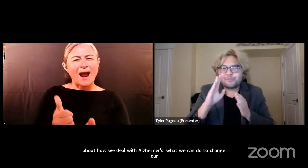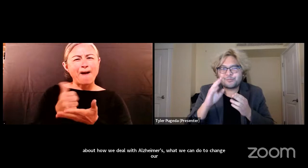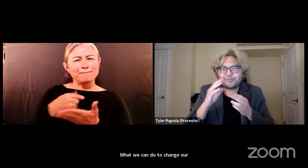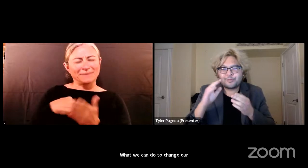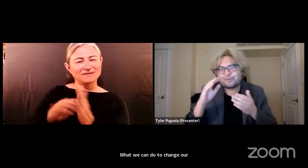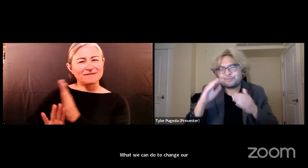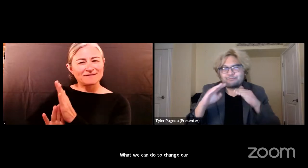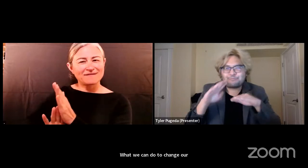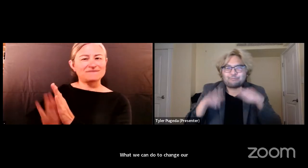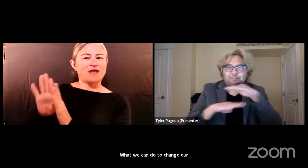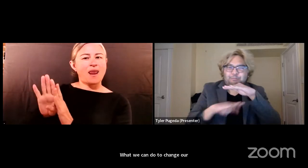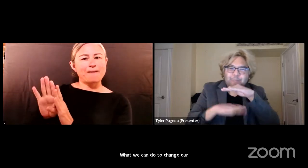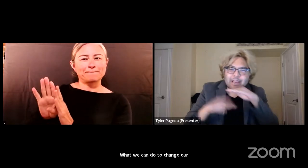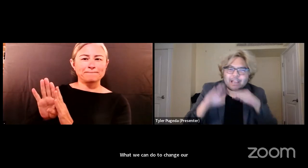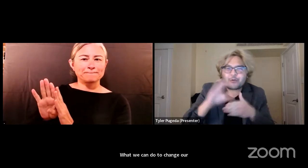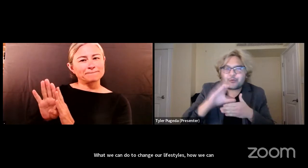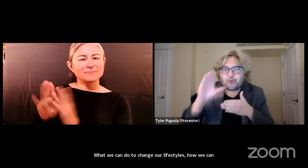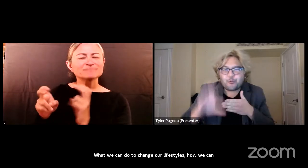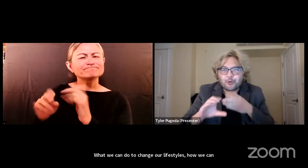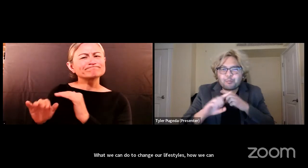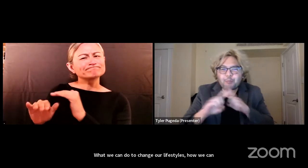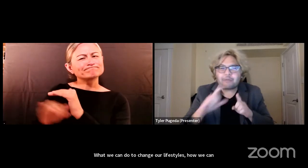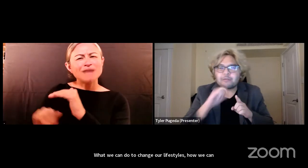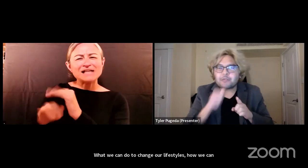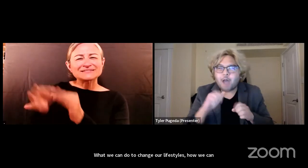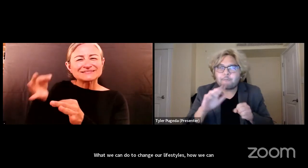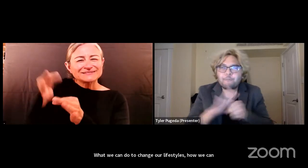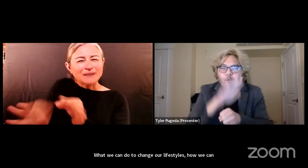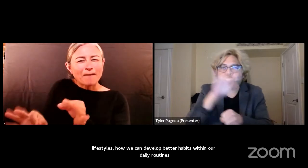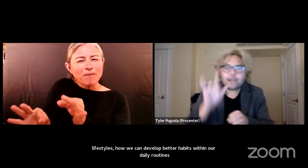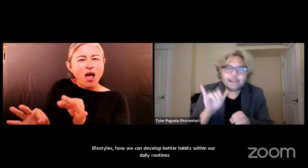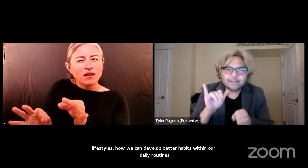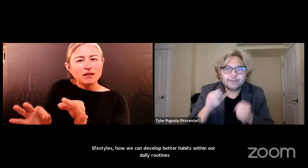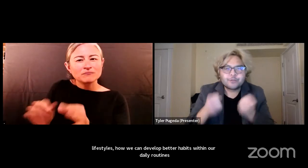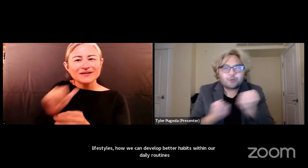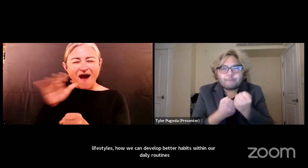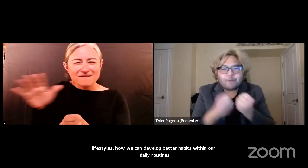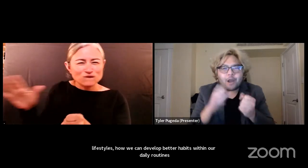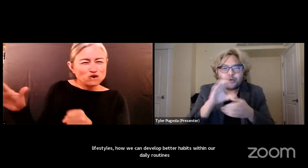do I say, helped me develop, I guess is the best word, a basic